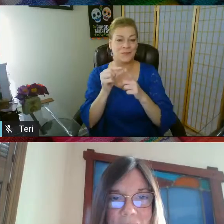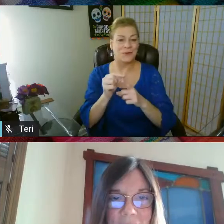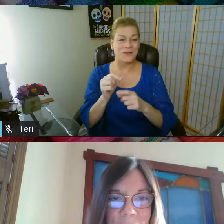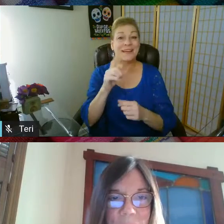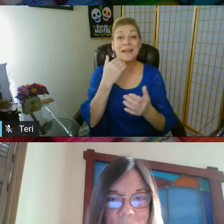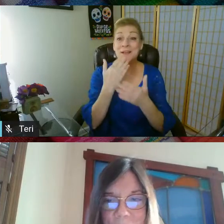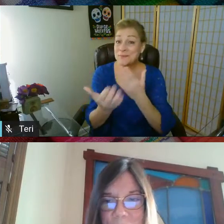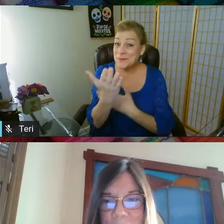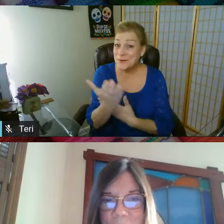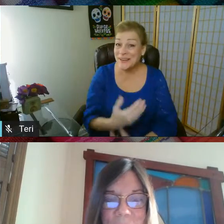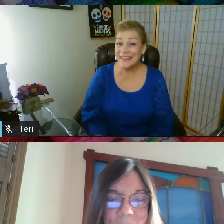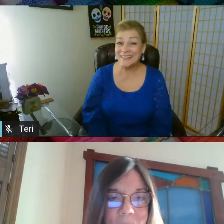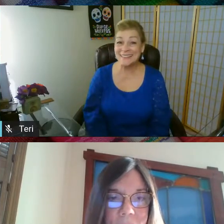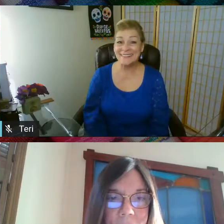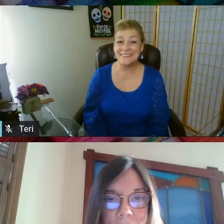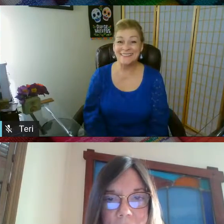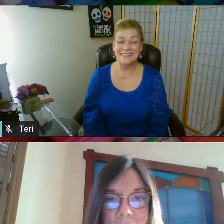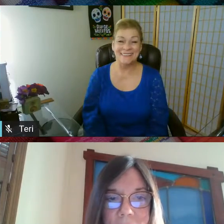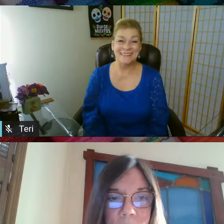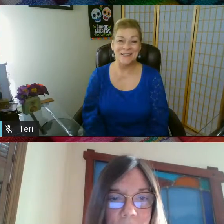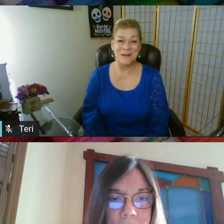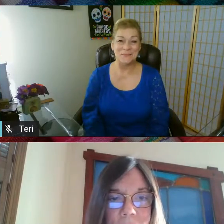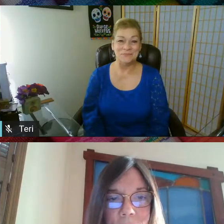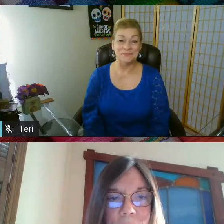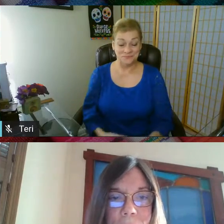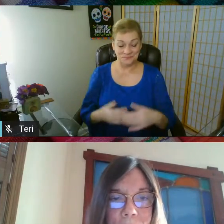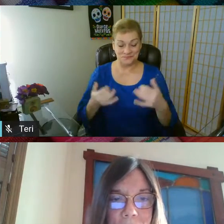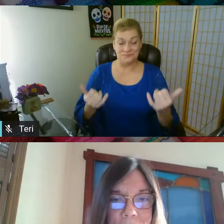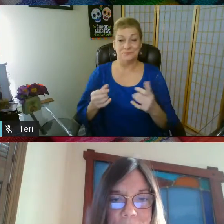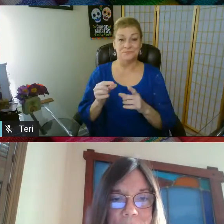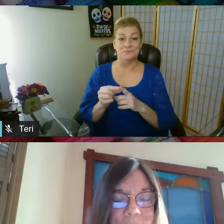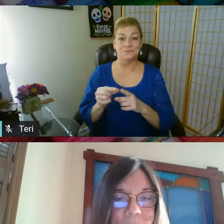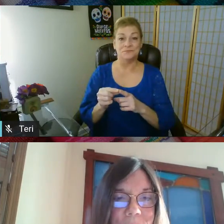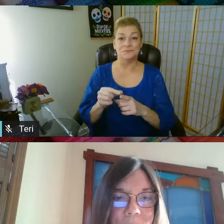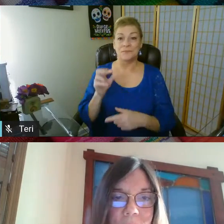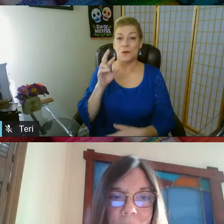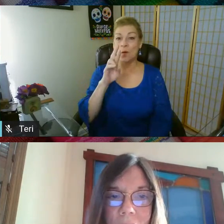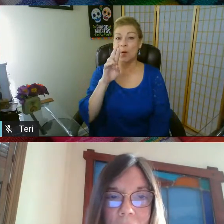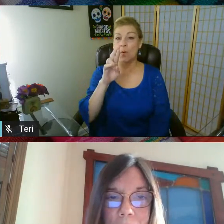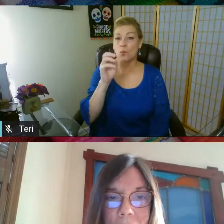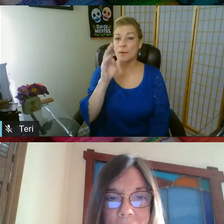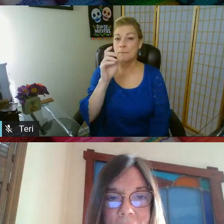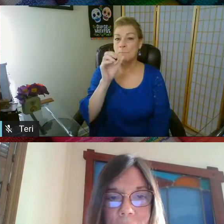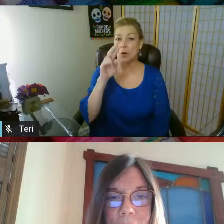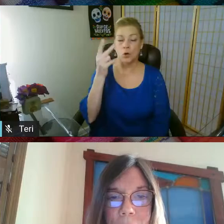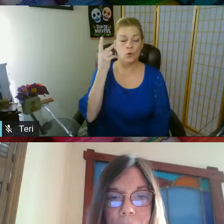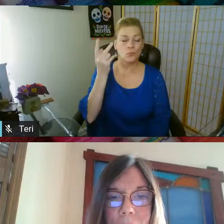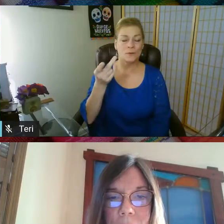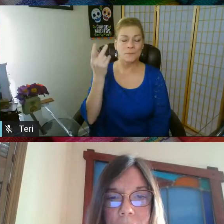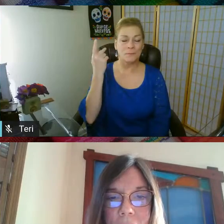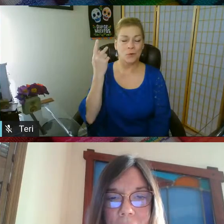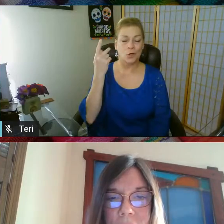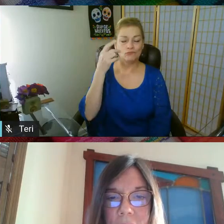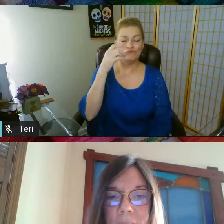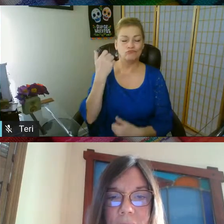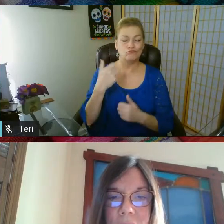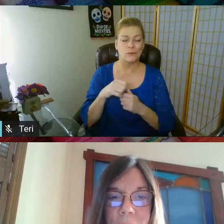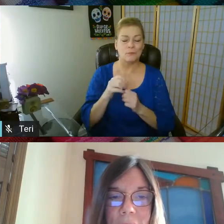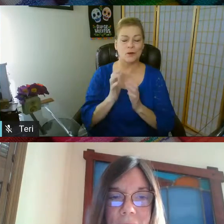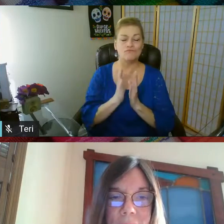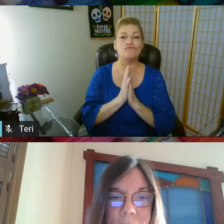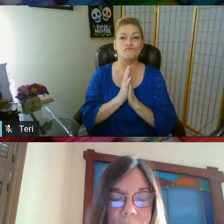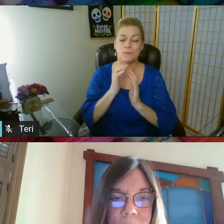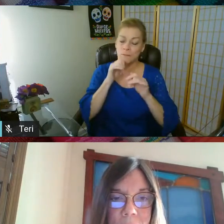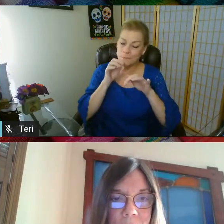Good morning. Today's word is remember. I bless the people whose lives have